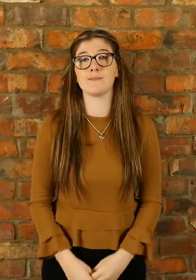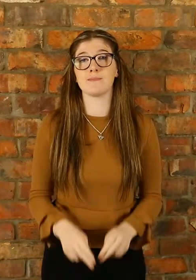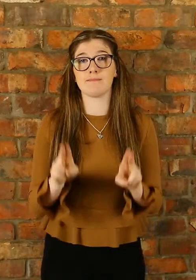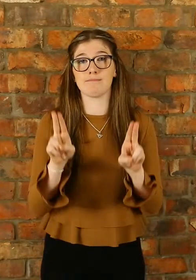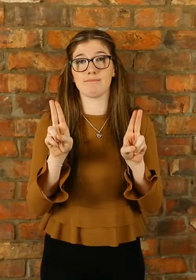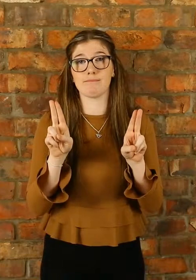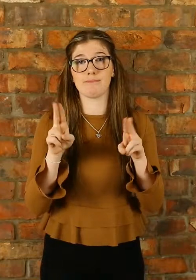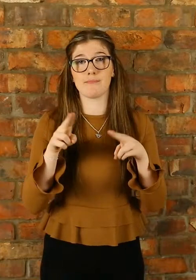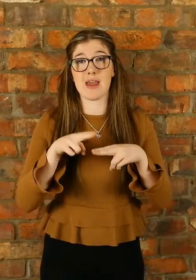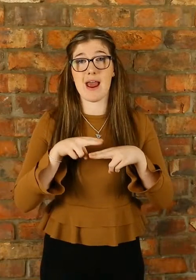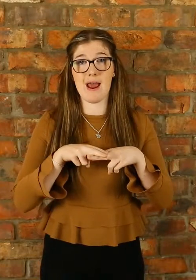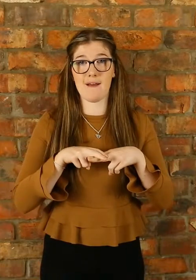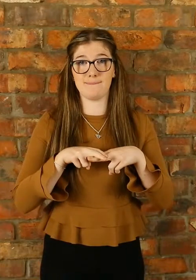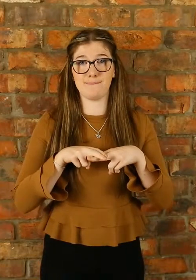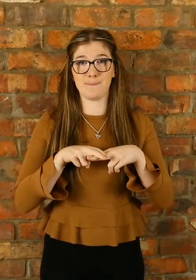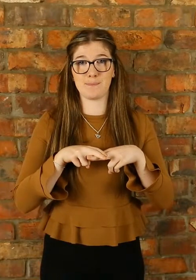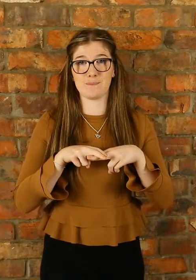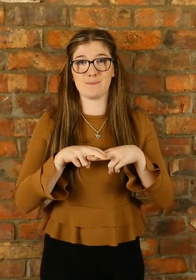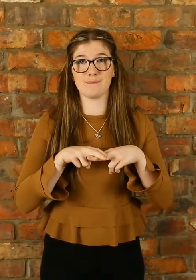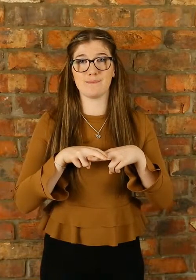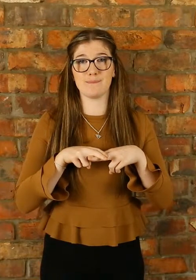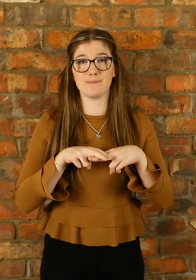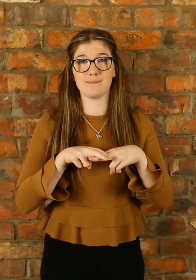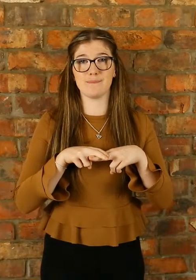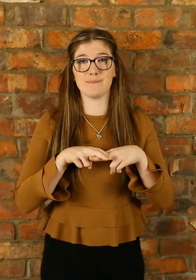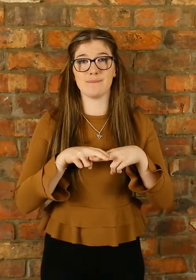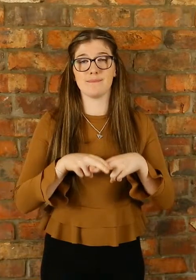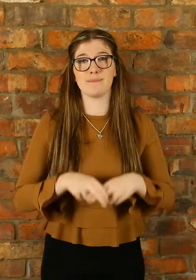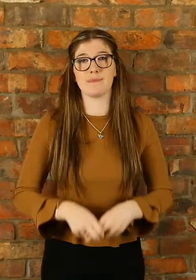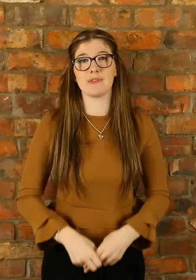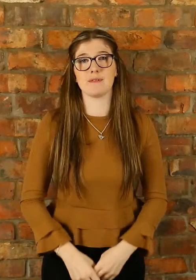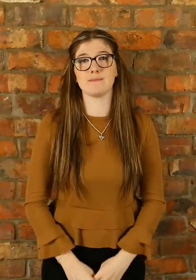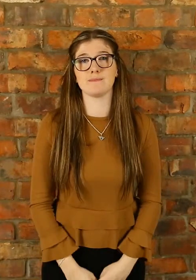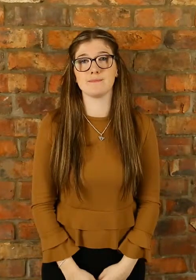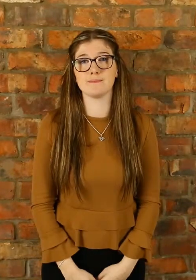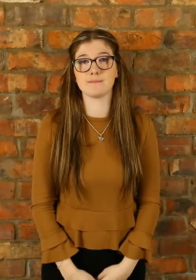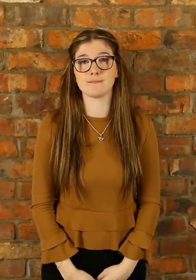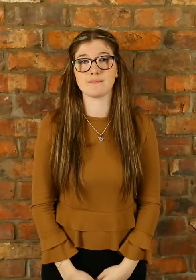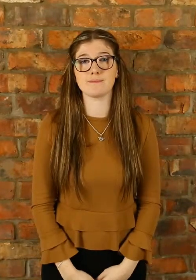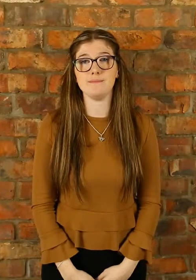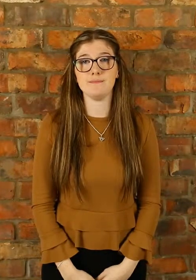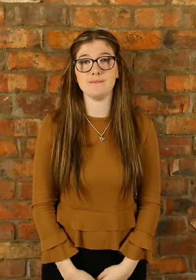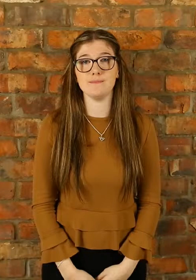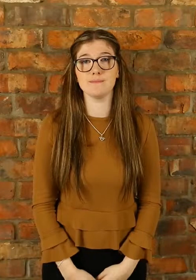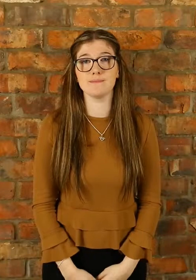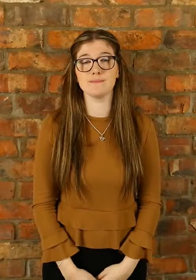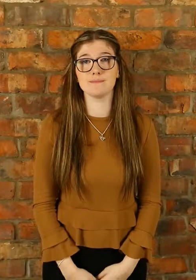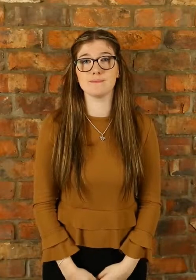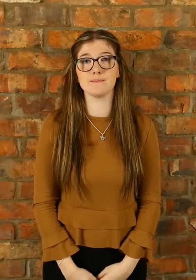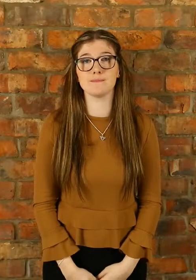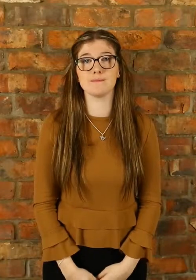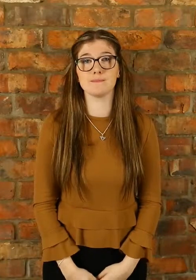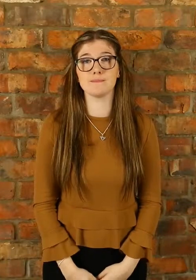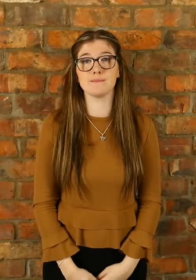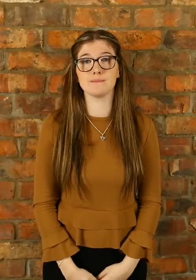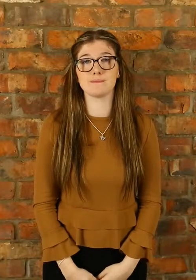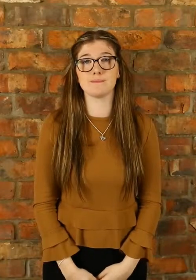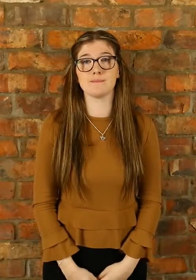Next, the letter F. So if you take your index fingers and your middle fingers on both hands and you put one on top of